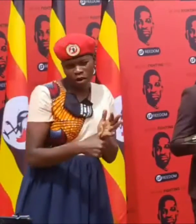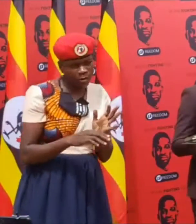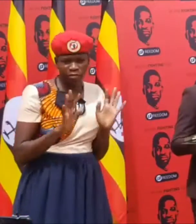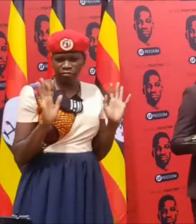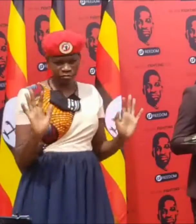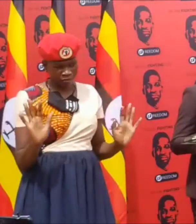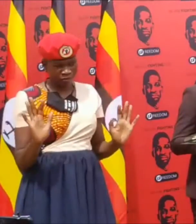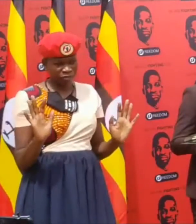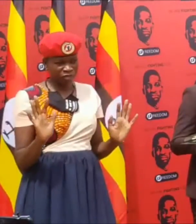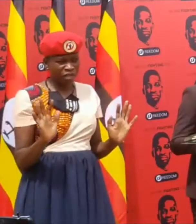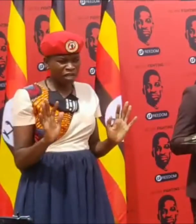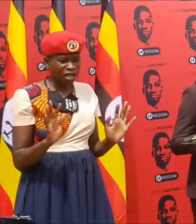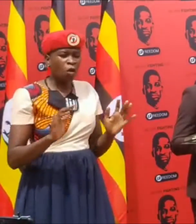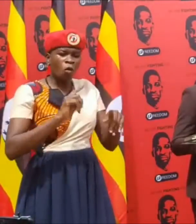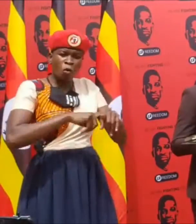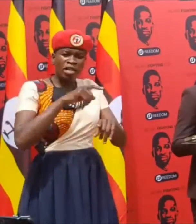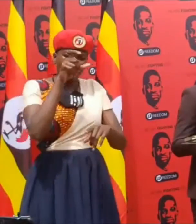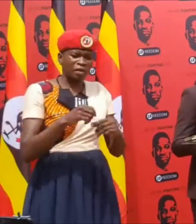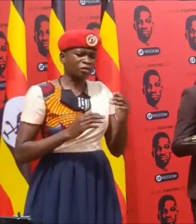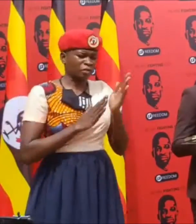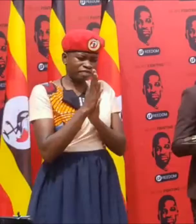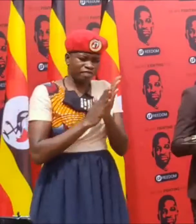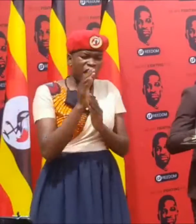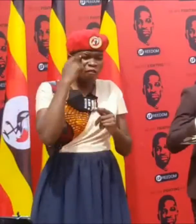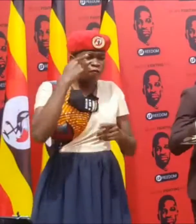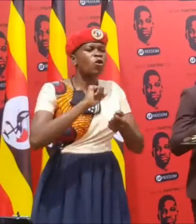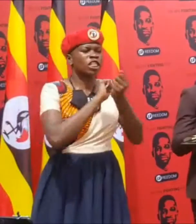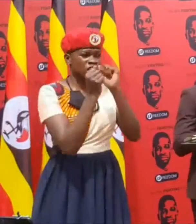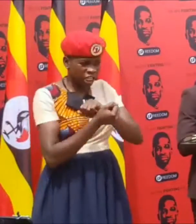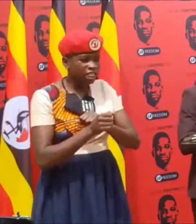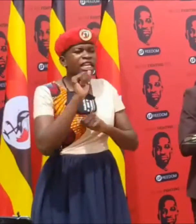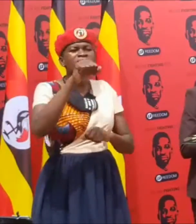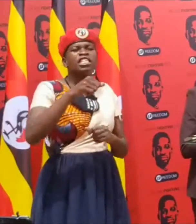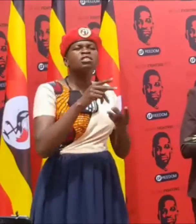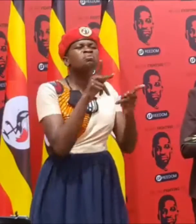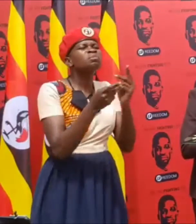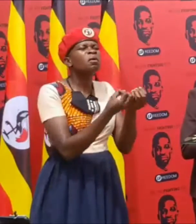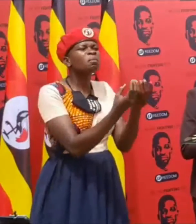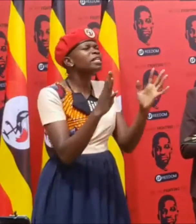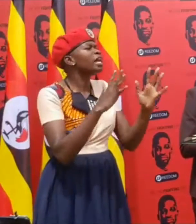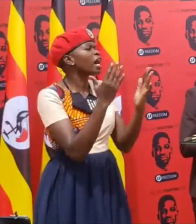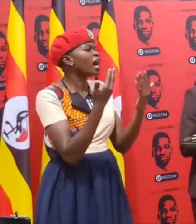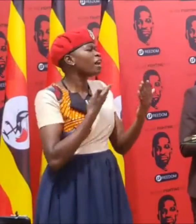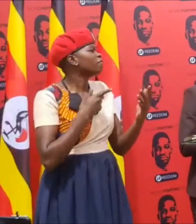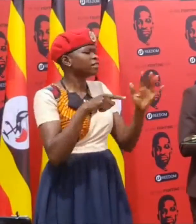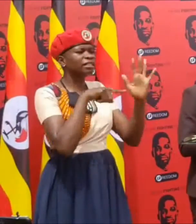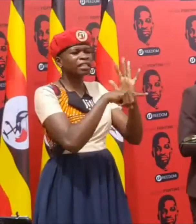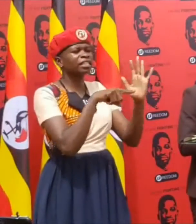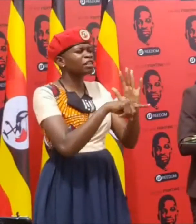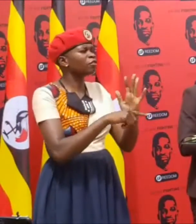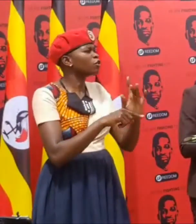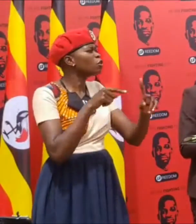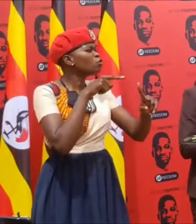Being desirous for change is not a crime. There are people who are committing crimes in this country. Our call to police is to